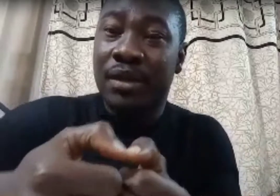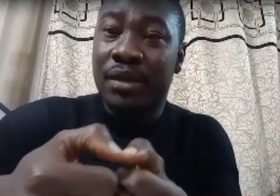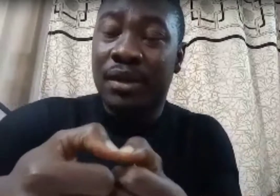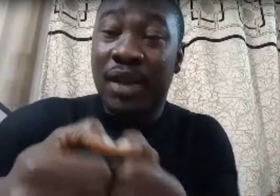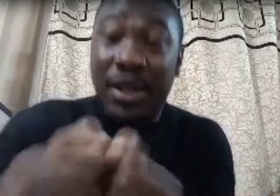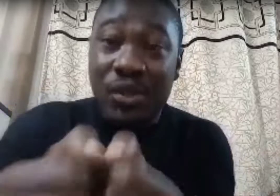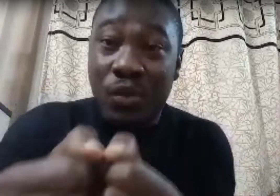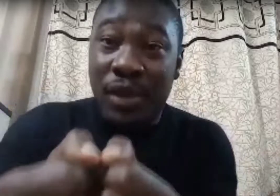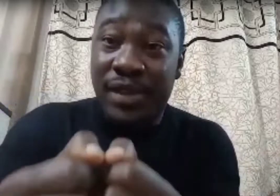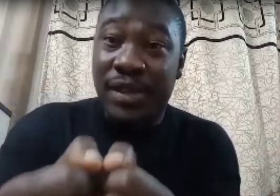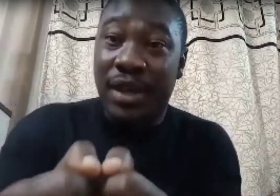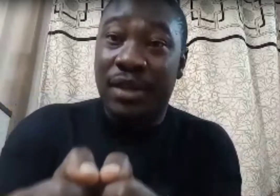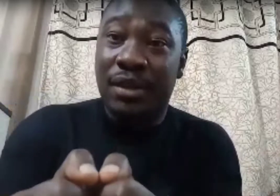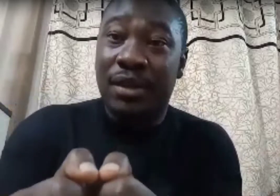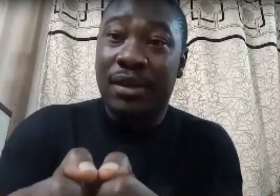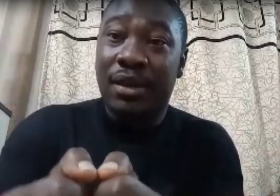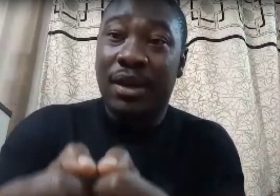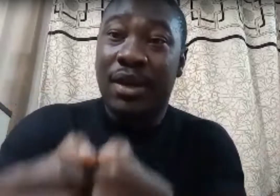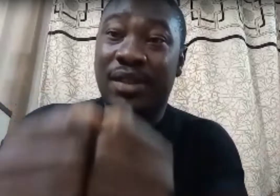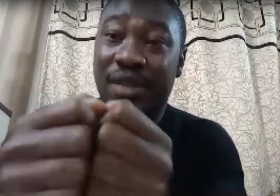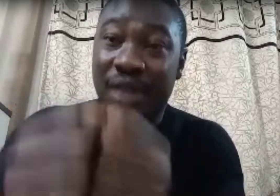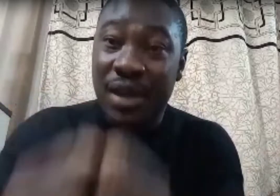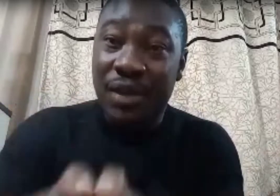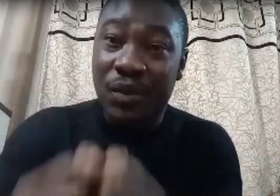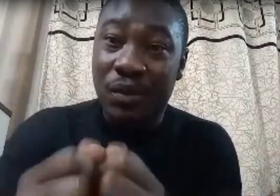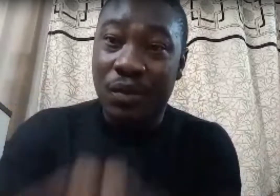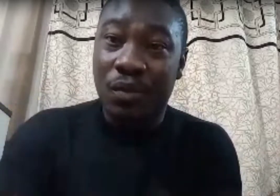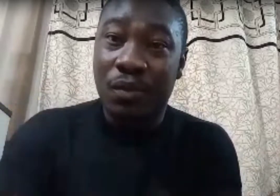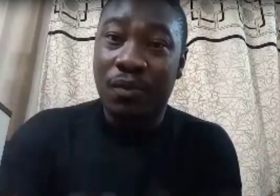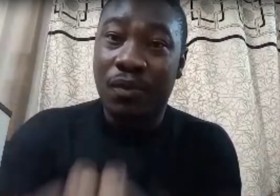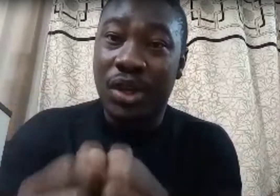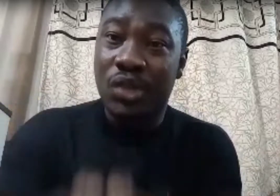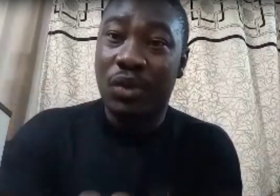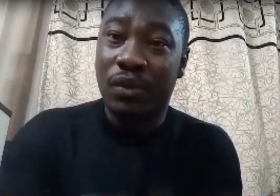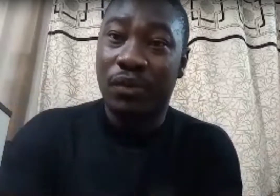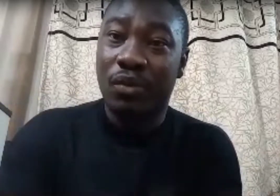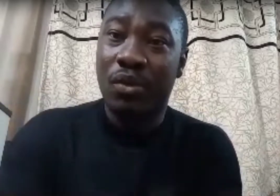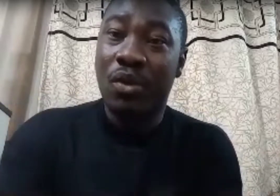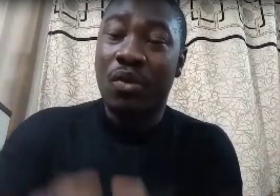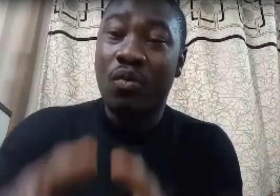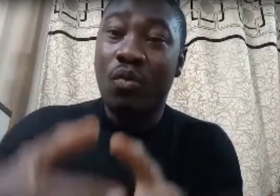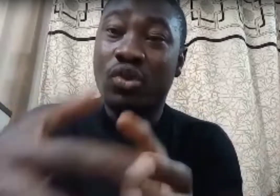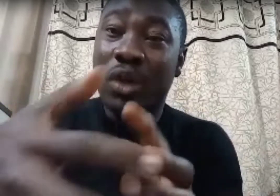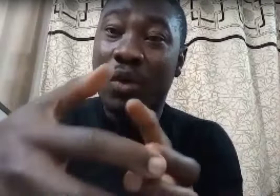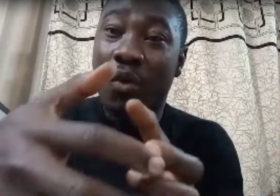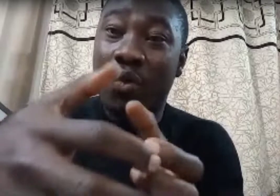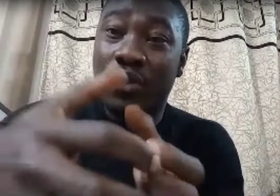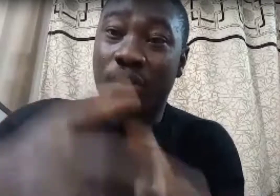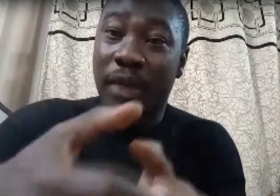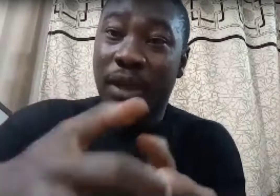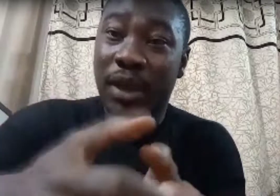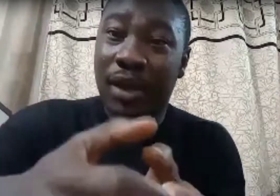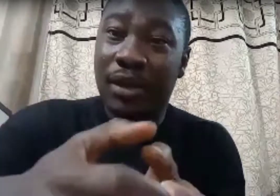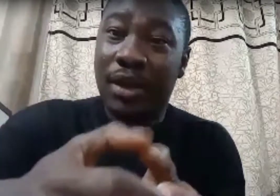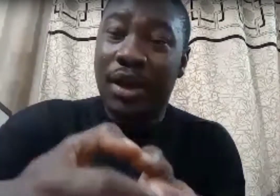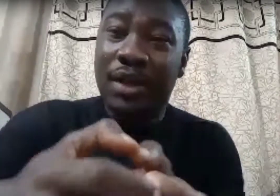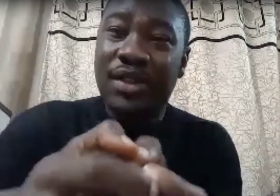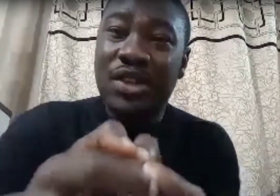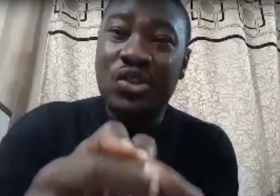We want to now hold you by the hand and teach you how to do this, how to sign, how to be understood while signing, how to increase your